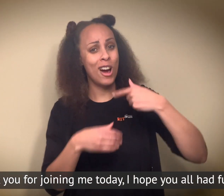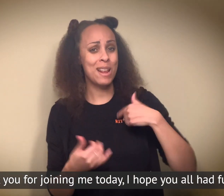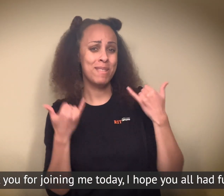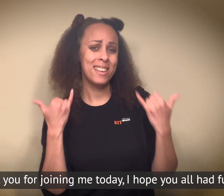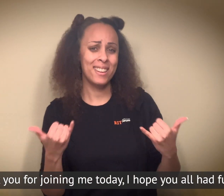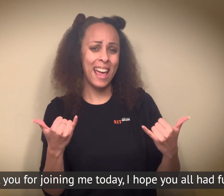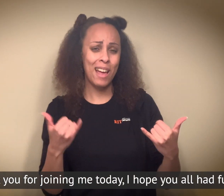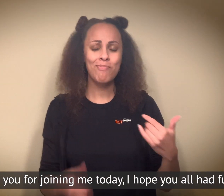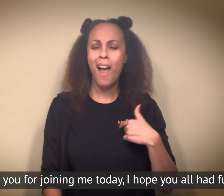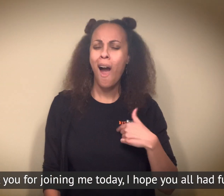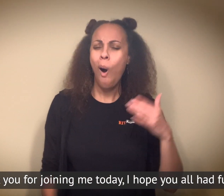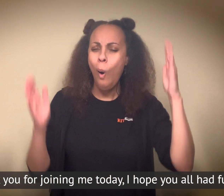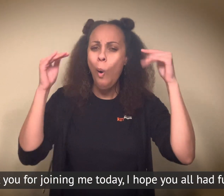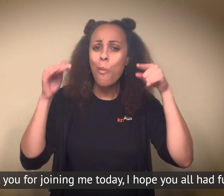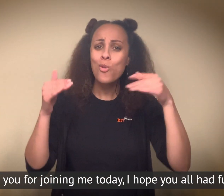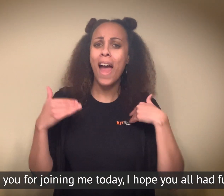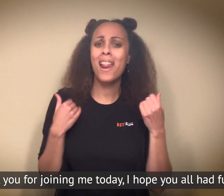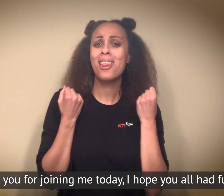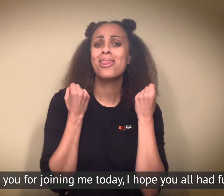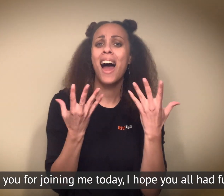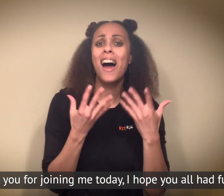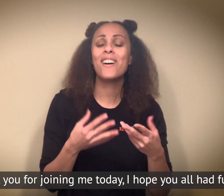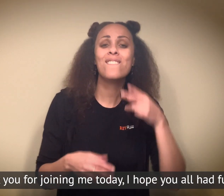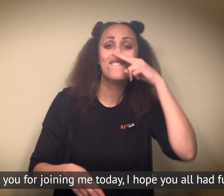Thank you for joining me today. I hope you all have fun.